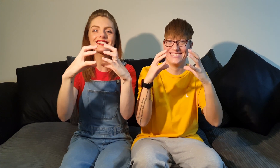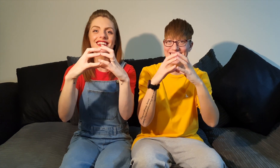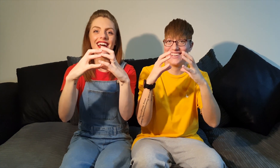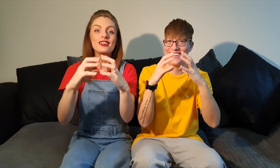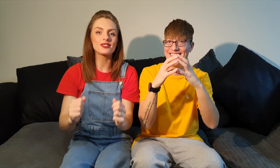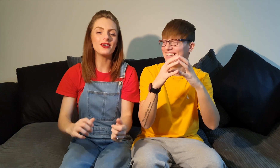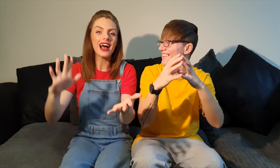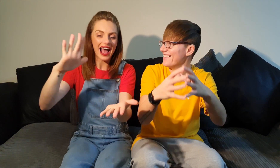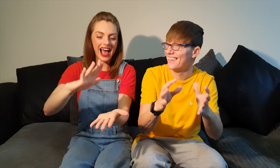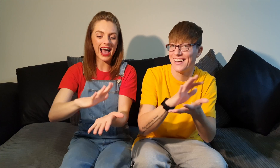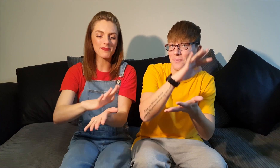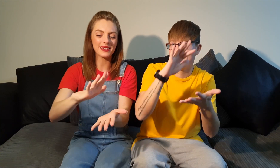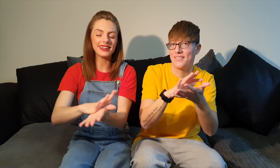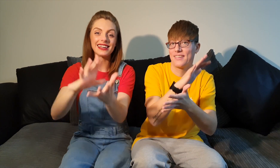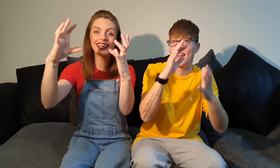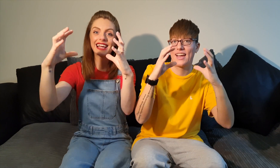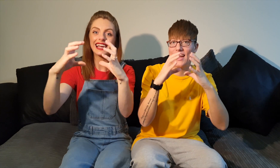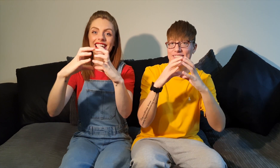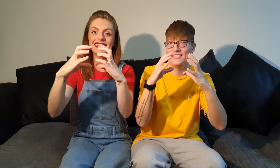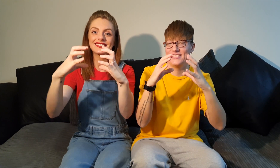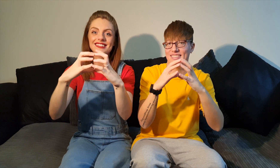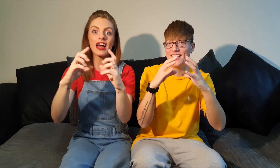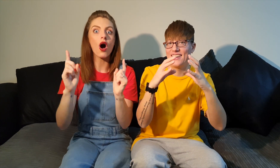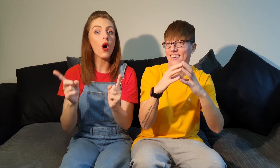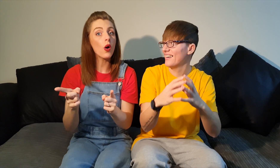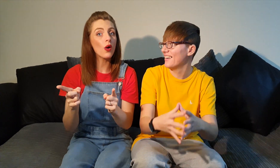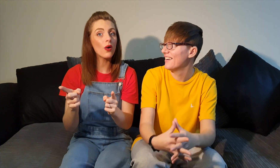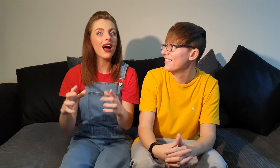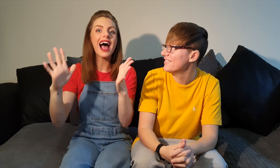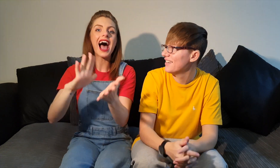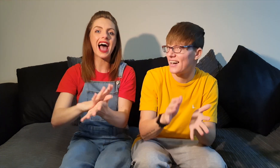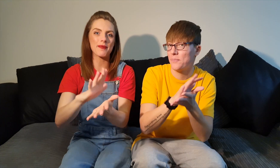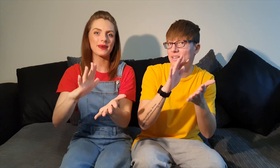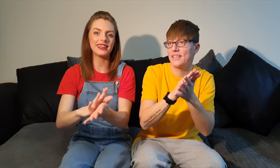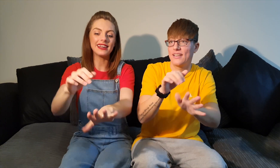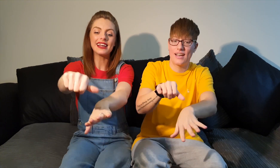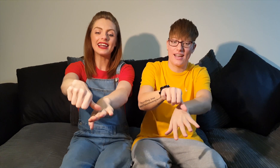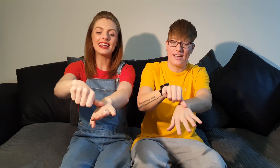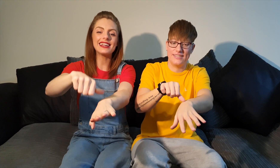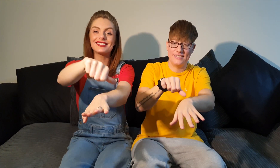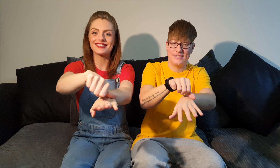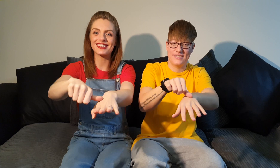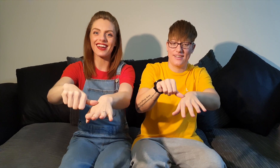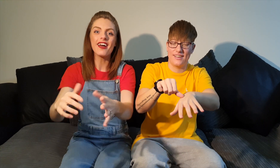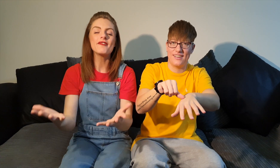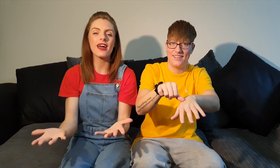Easter. So Happy Easter or Happy Easter. Very